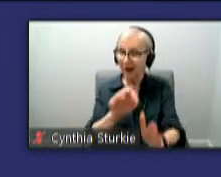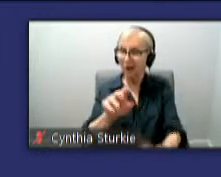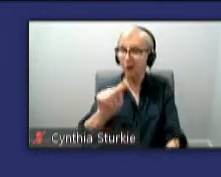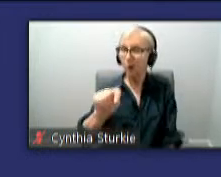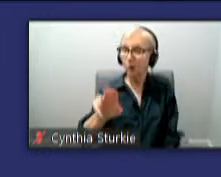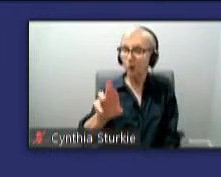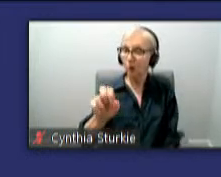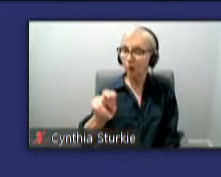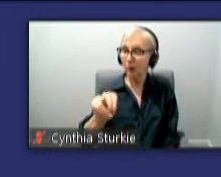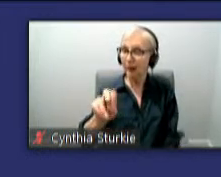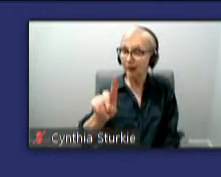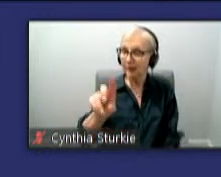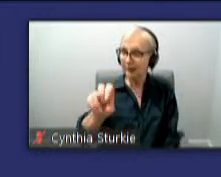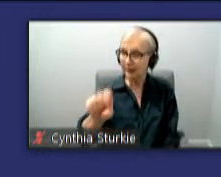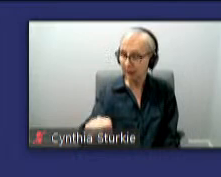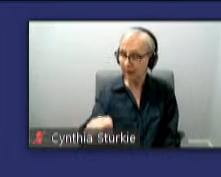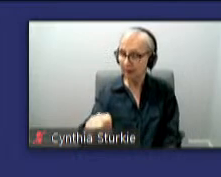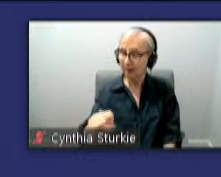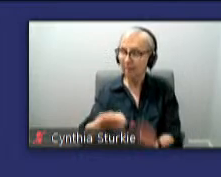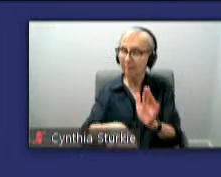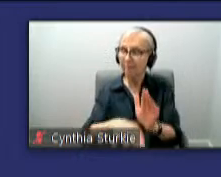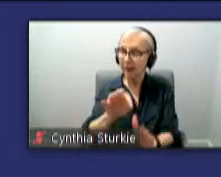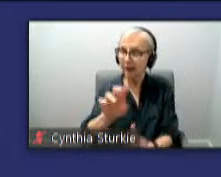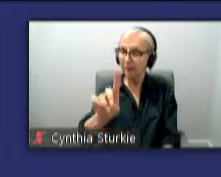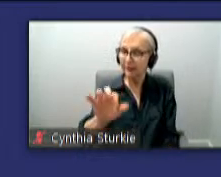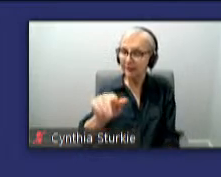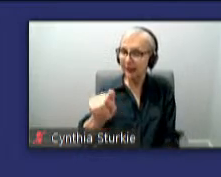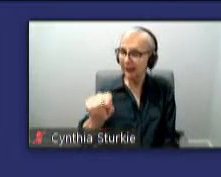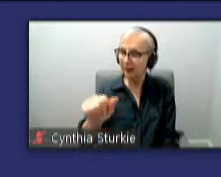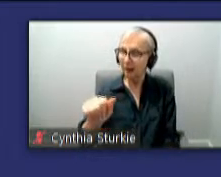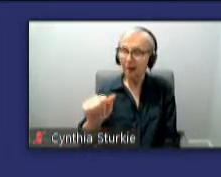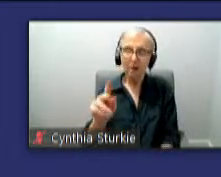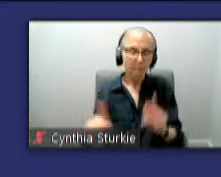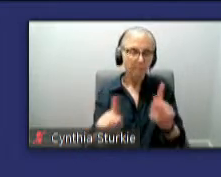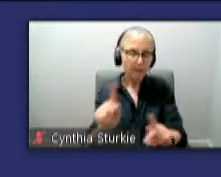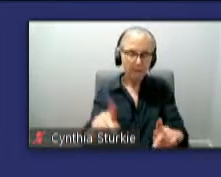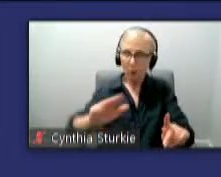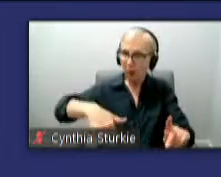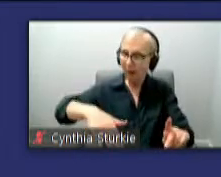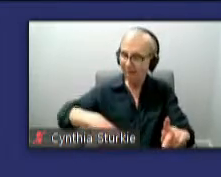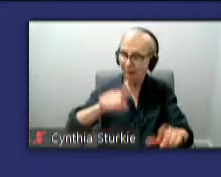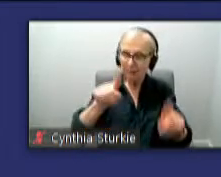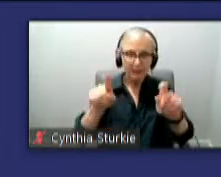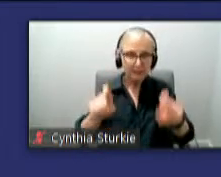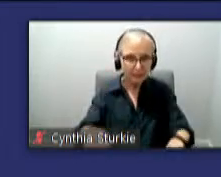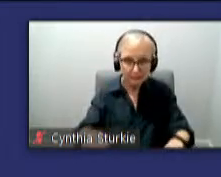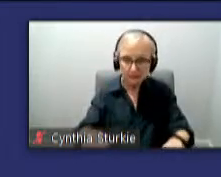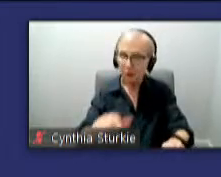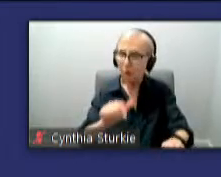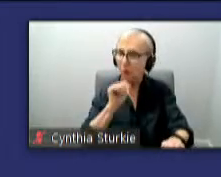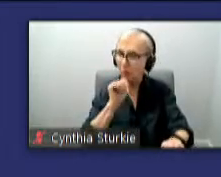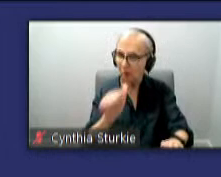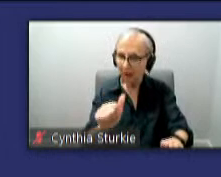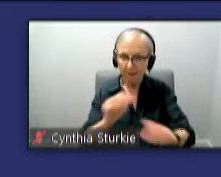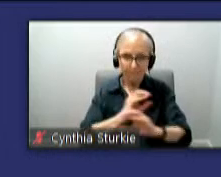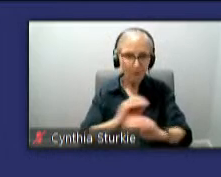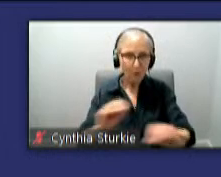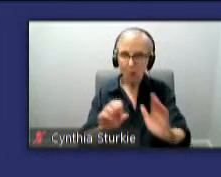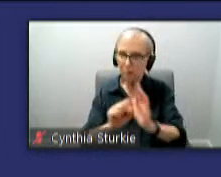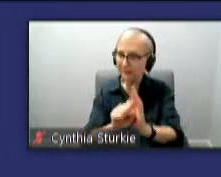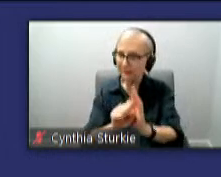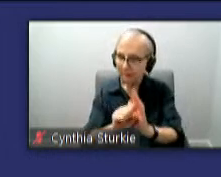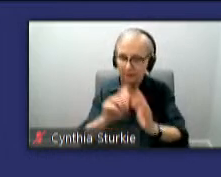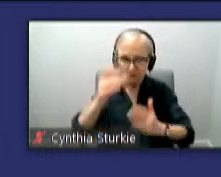because it can capture data on individuals who are asymptomatic or who may not seek testing. It also allows us to sequence wastewater samples